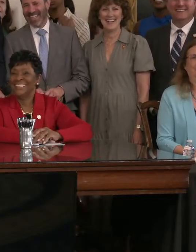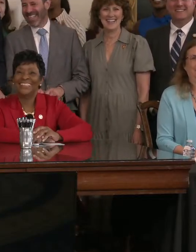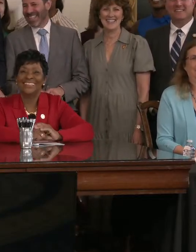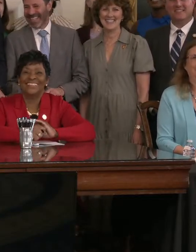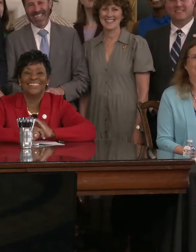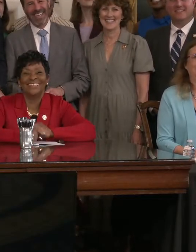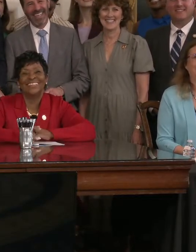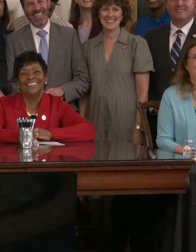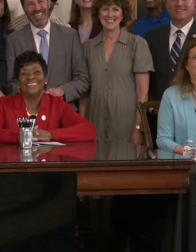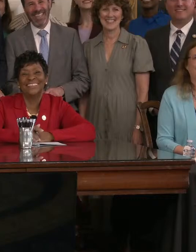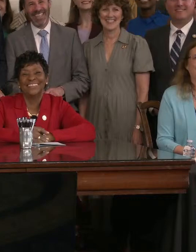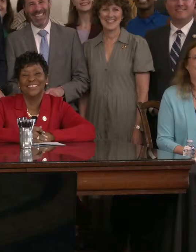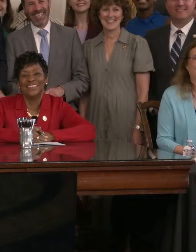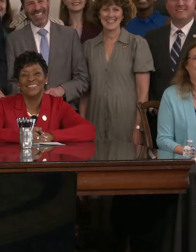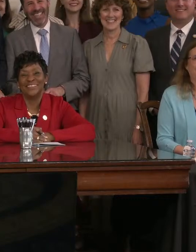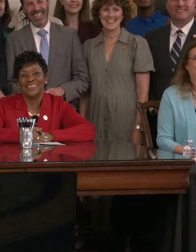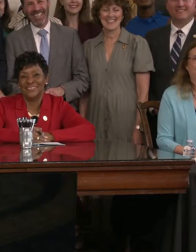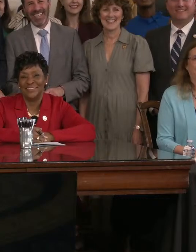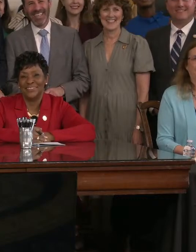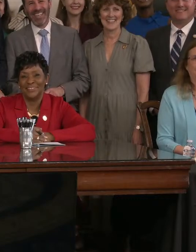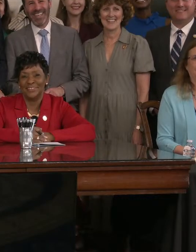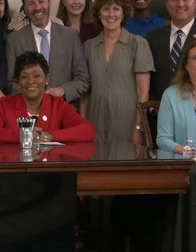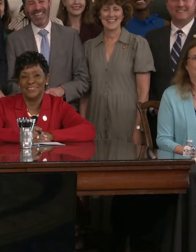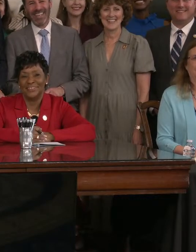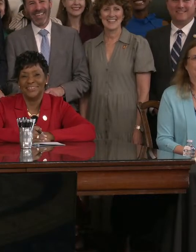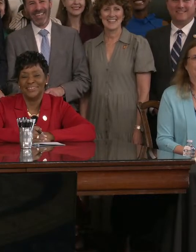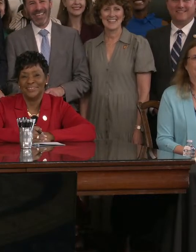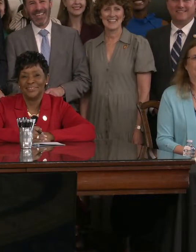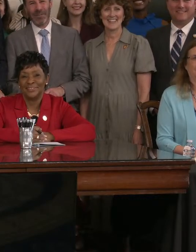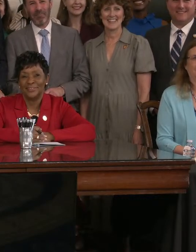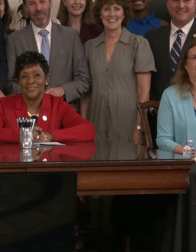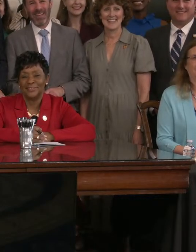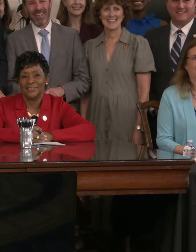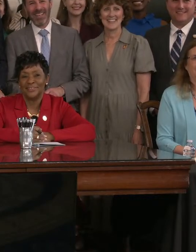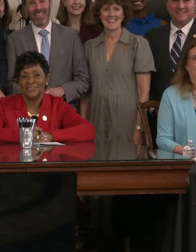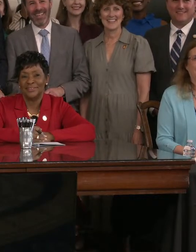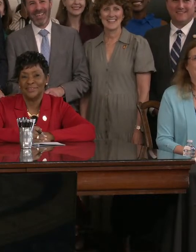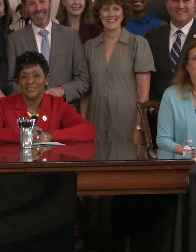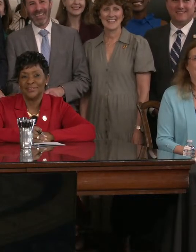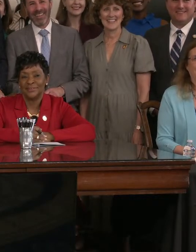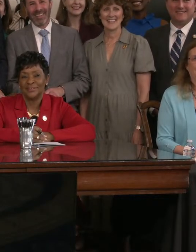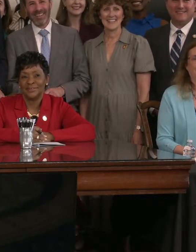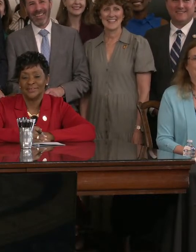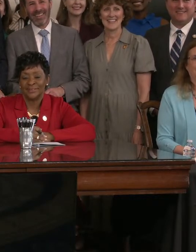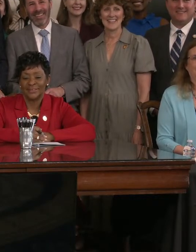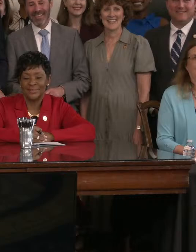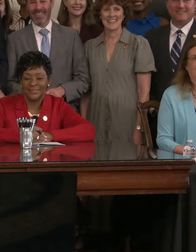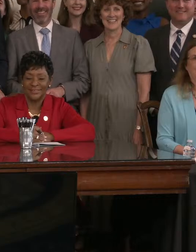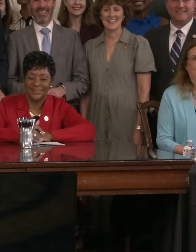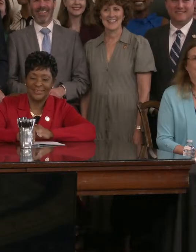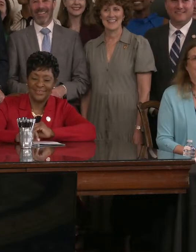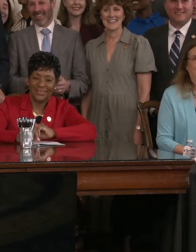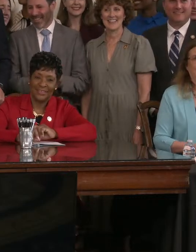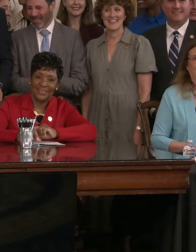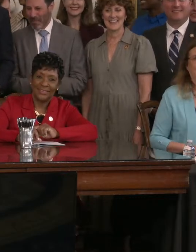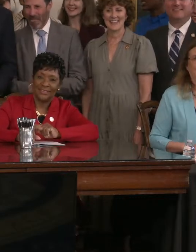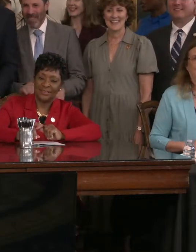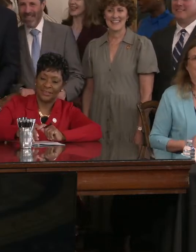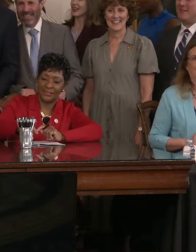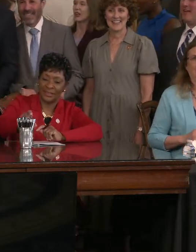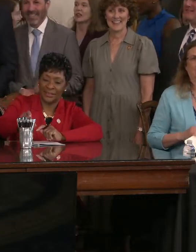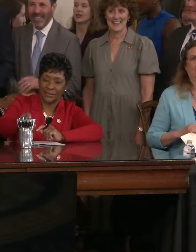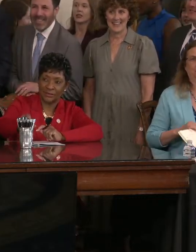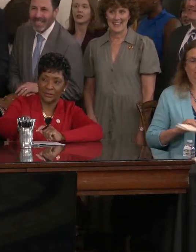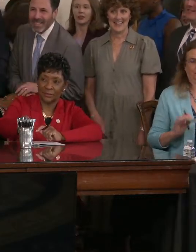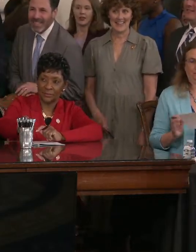House Bill 351. House Bill 351. Perfect. Thank you very much. Next bill, please.